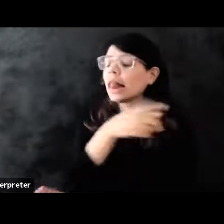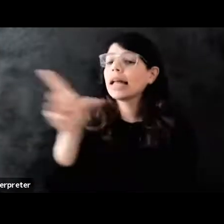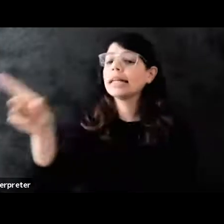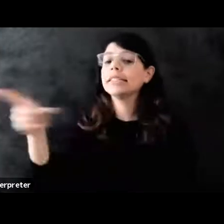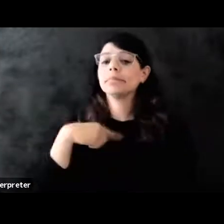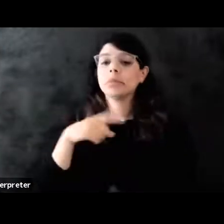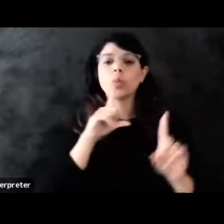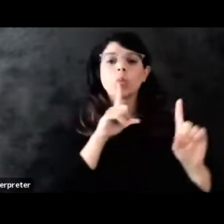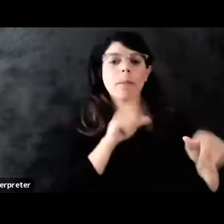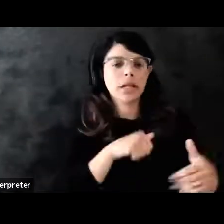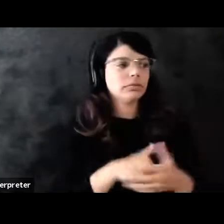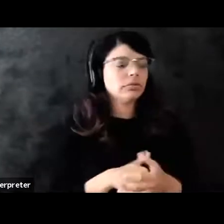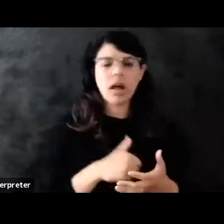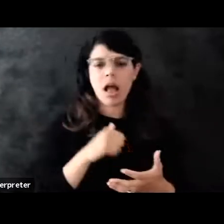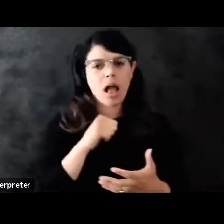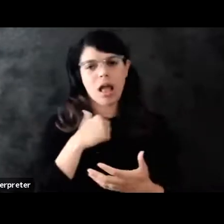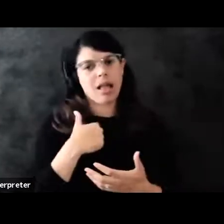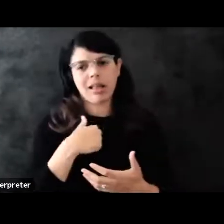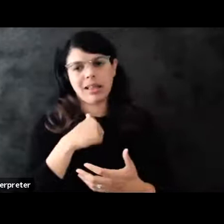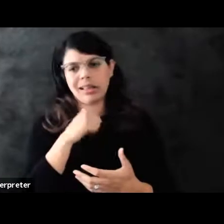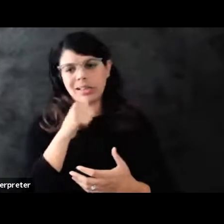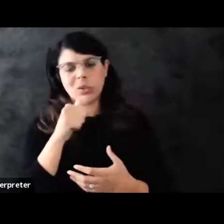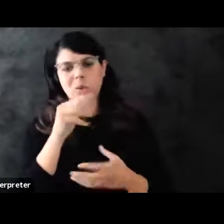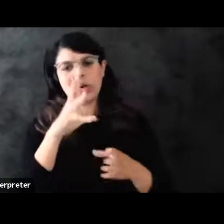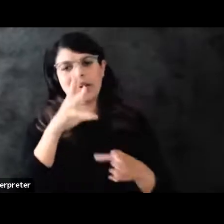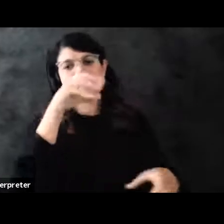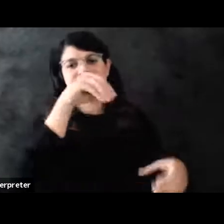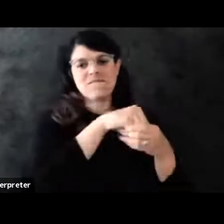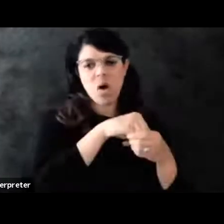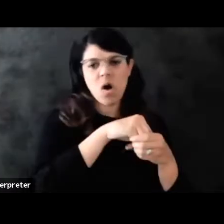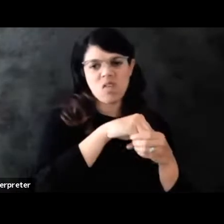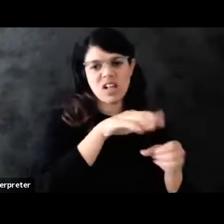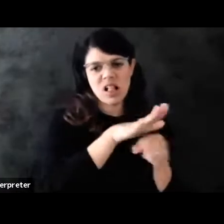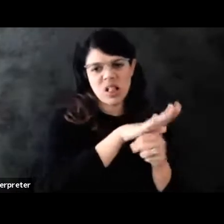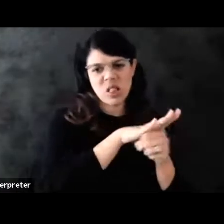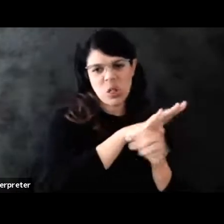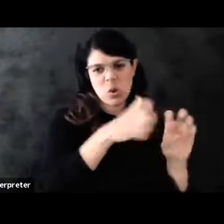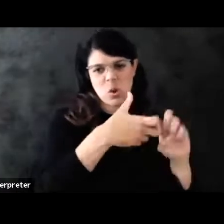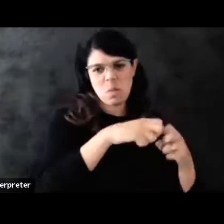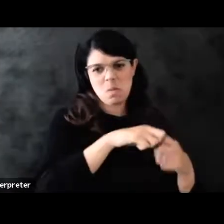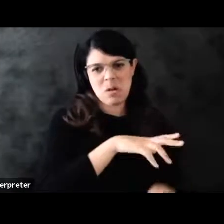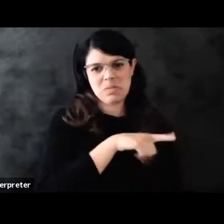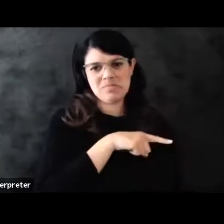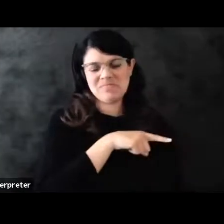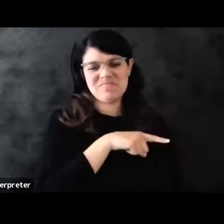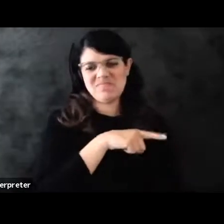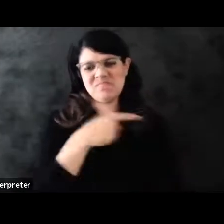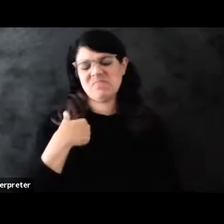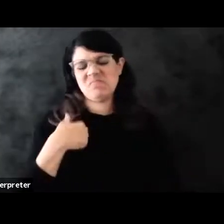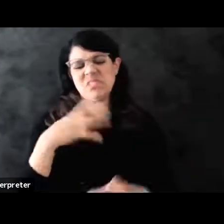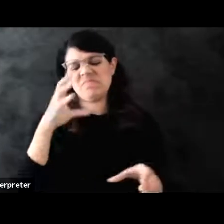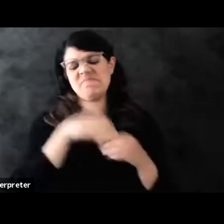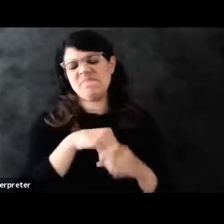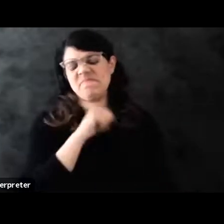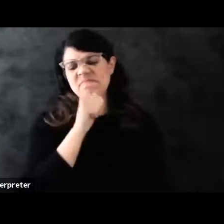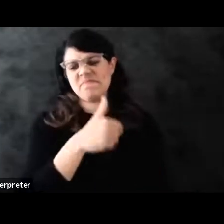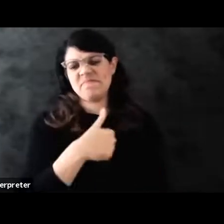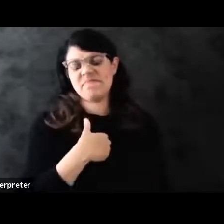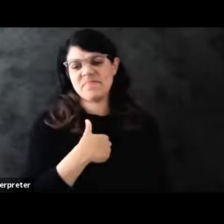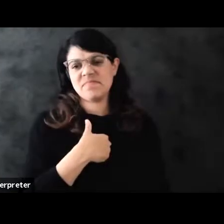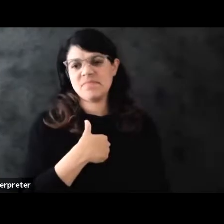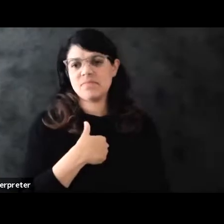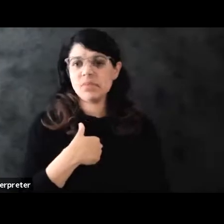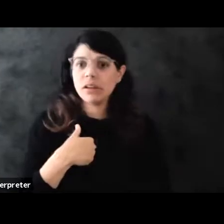running for president. Can you imagine that? So no, he's not a good guy in my book, okay? Not to mention what he did after he became